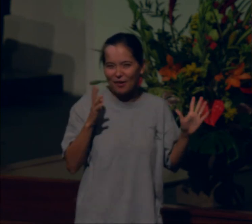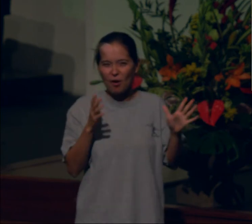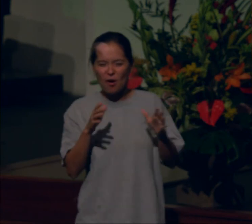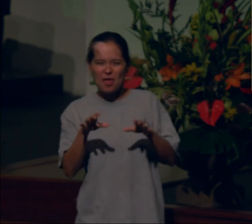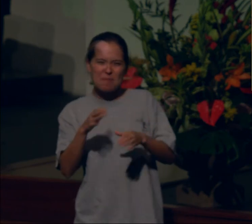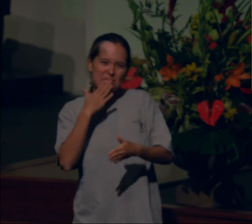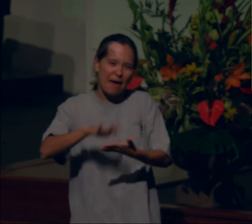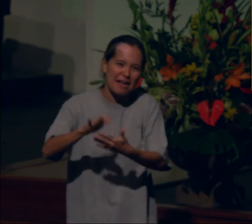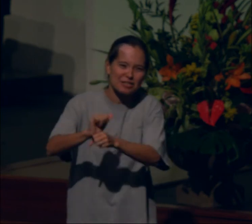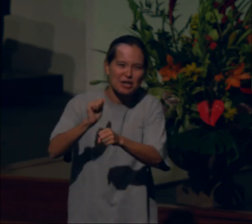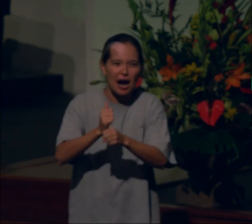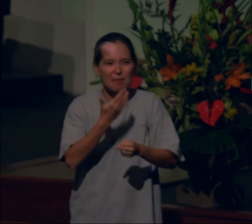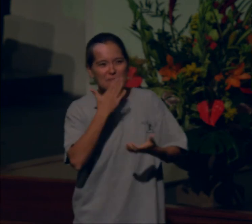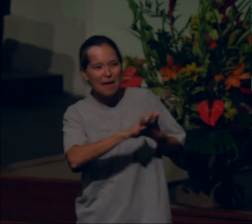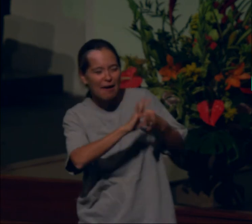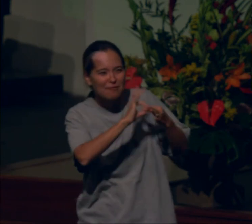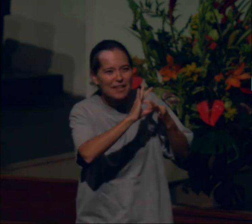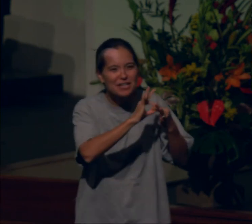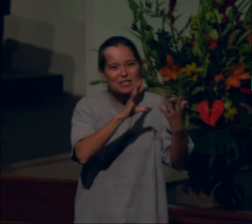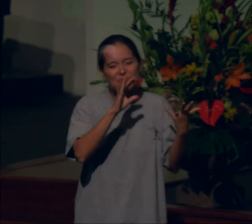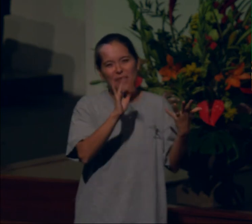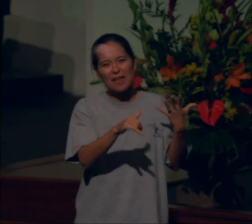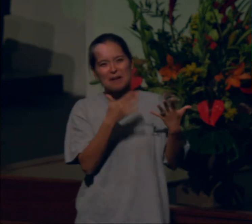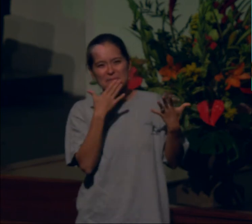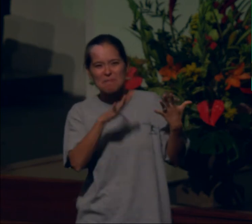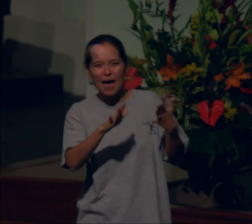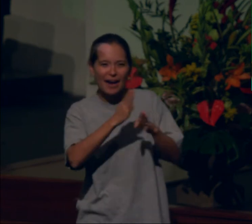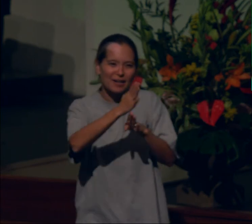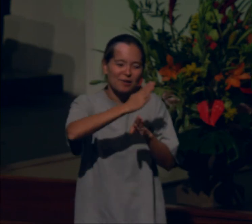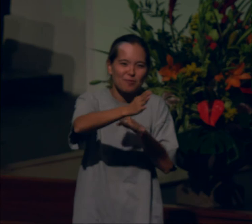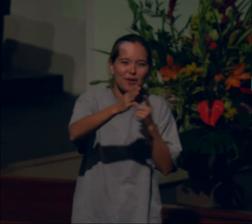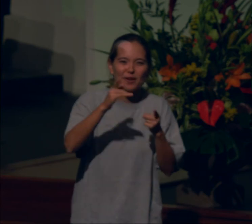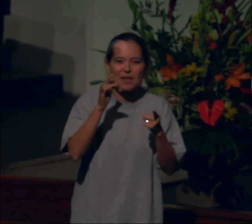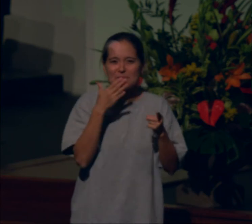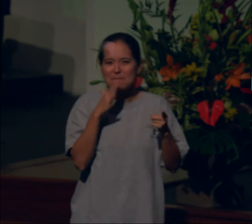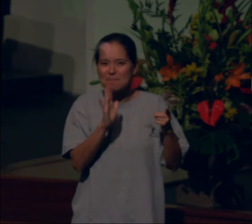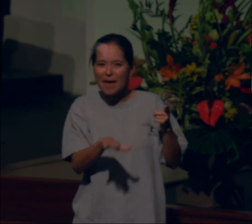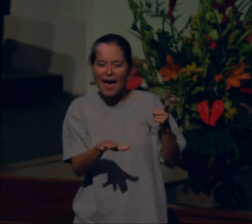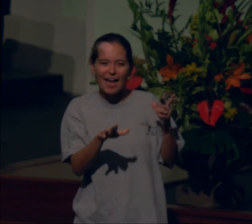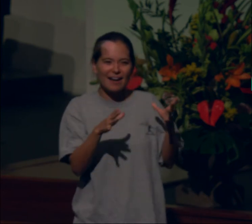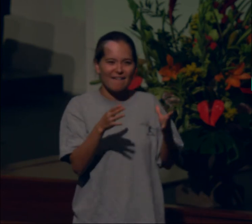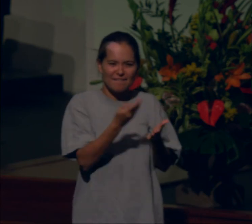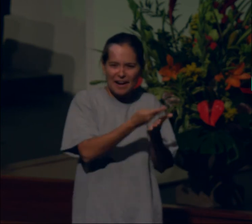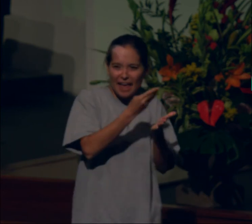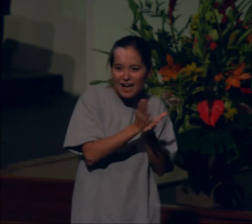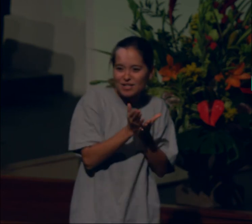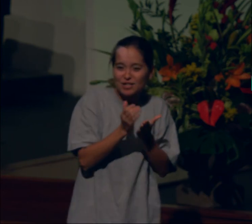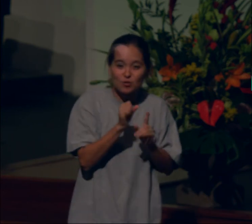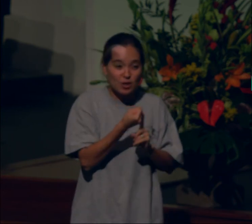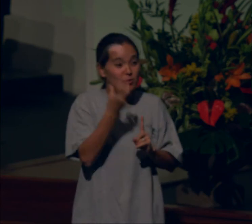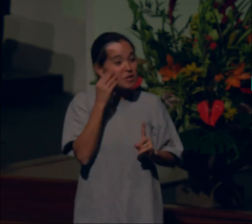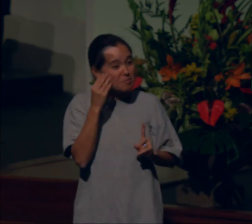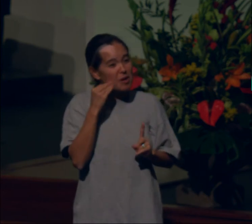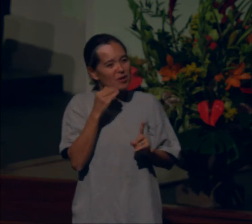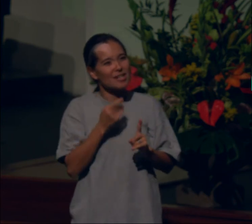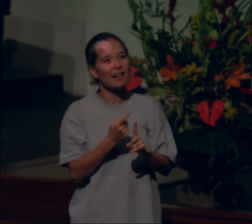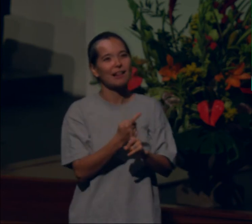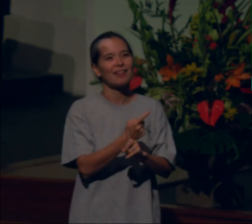get out of that bad relationship or get out of that bad career or get out of that bad financial situation. Have you ever been there before?